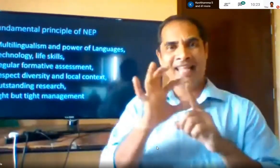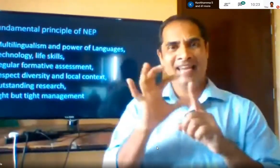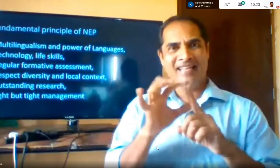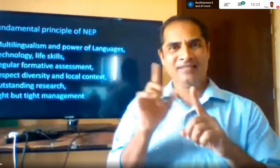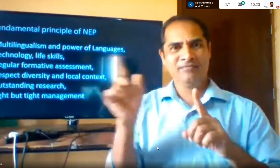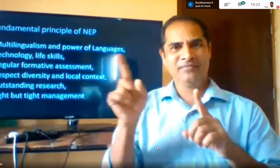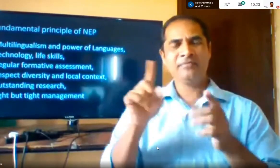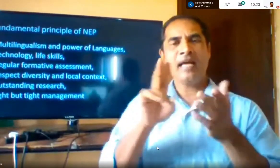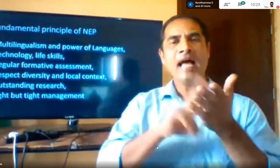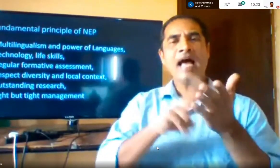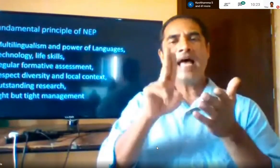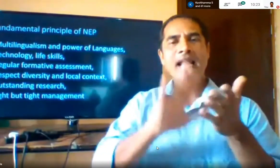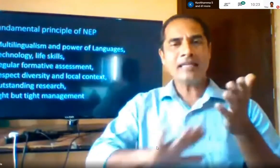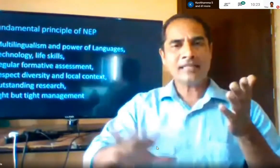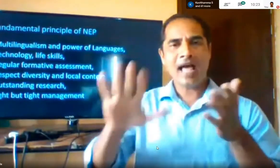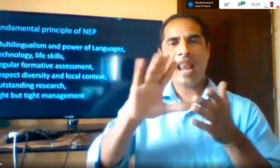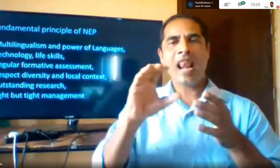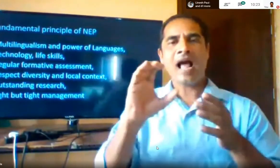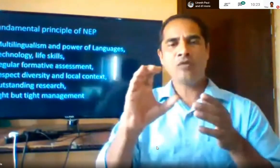So NCERT,